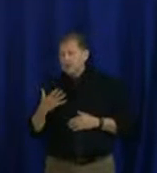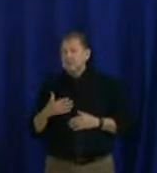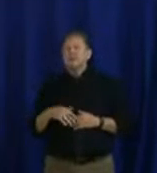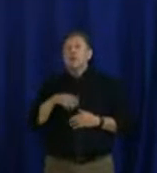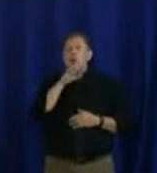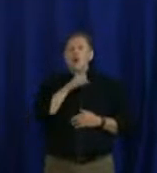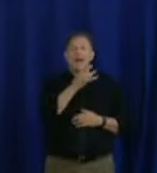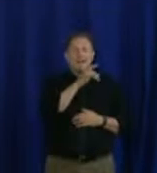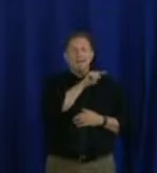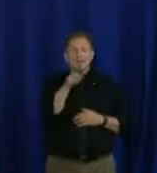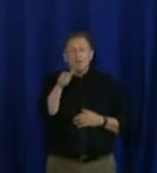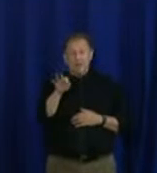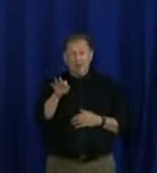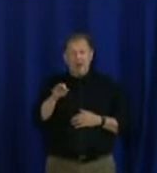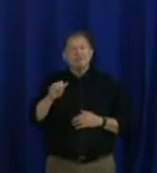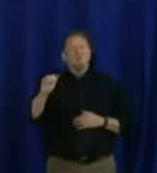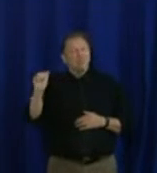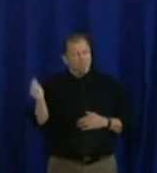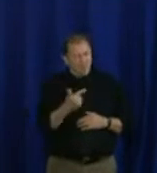all Chicagoans to be careful.